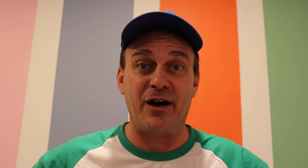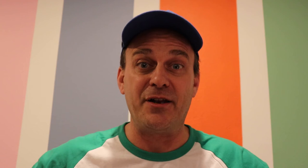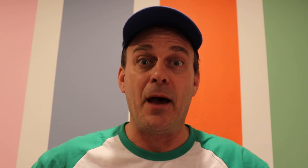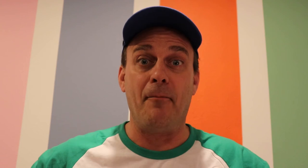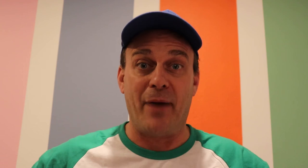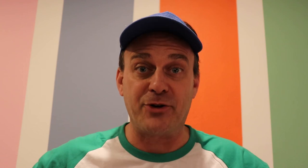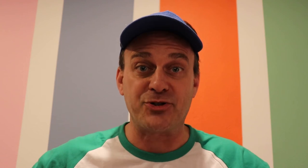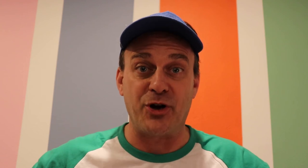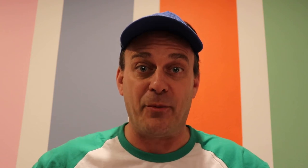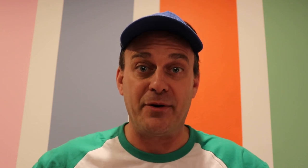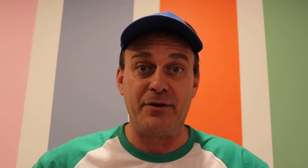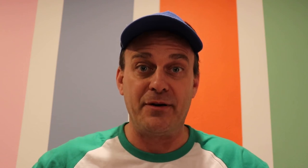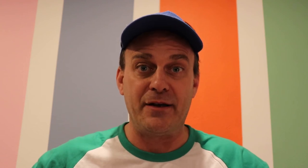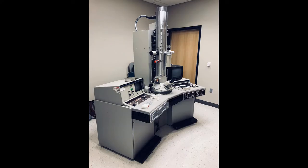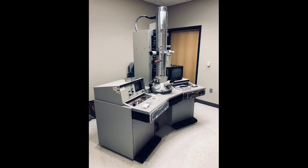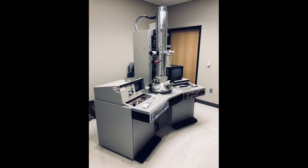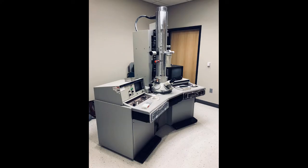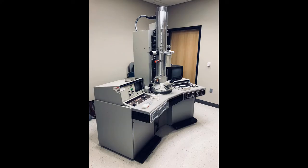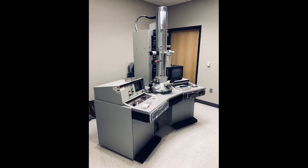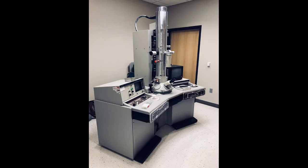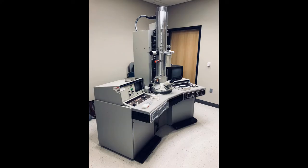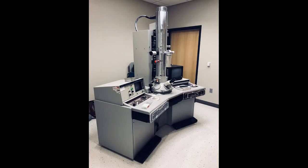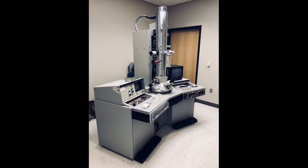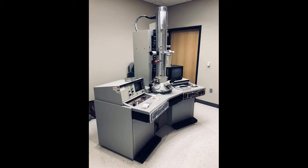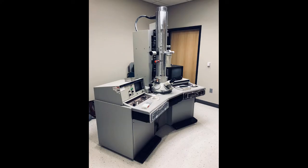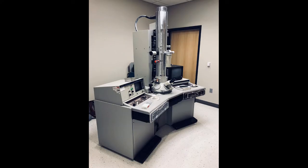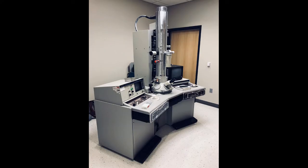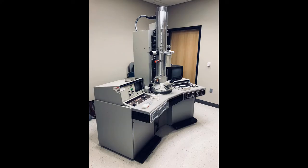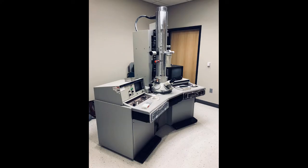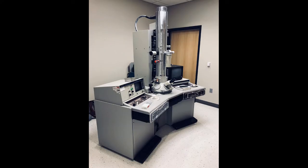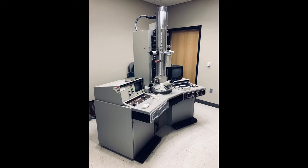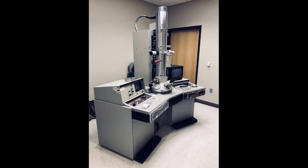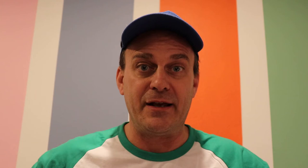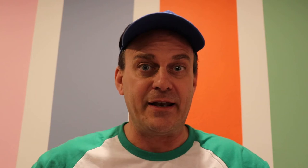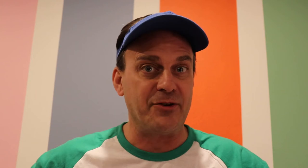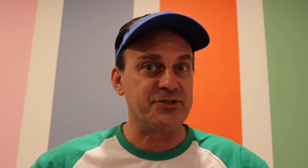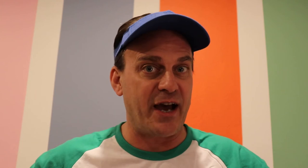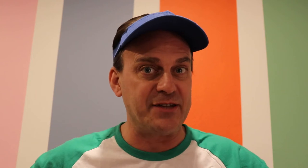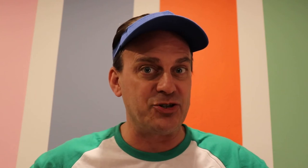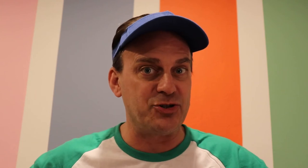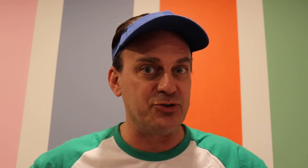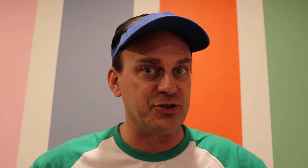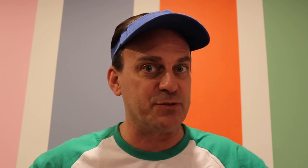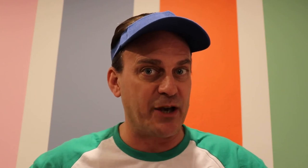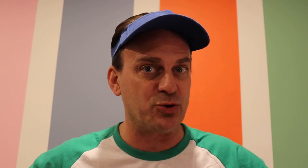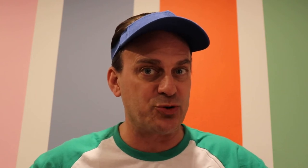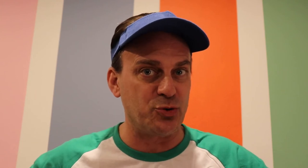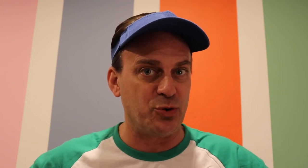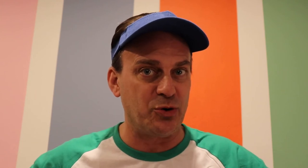electron microscope. Now, scientists use this special tool